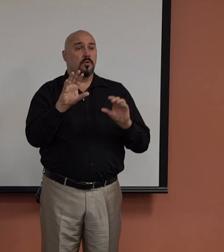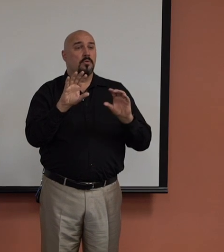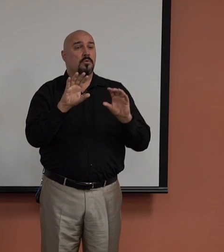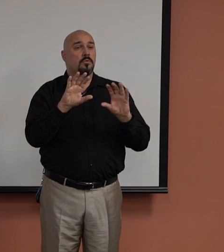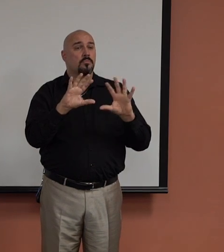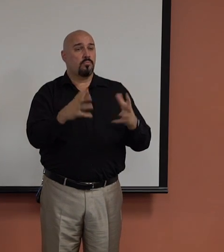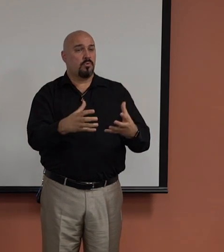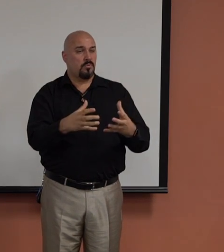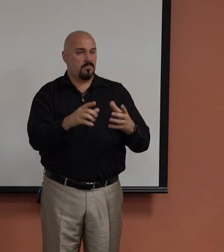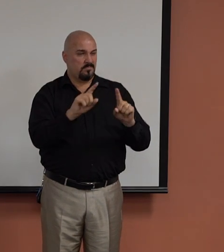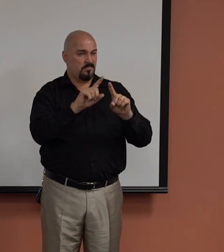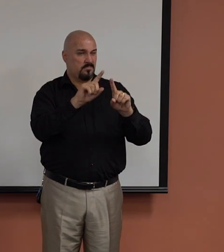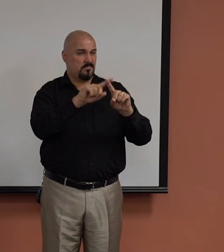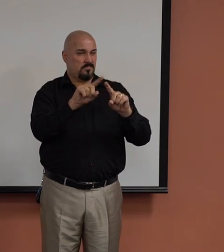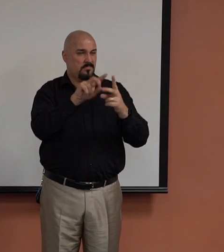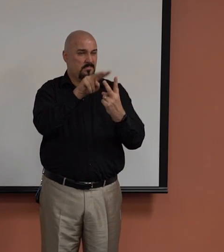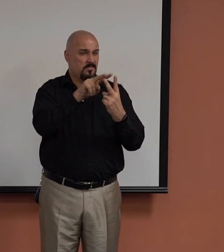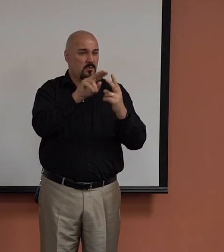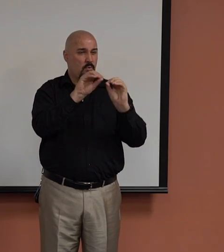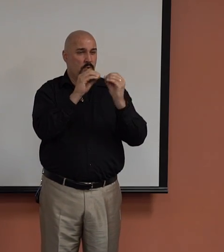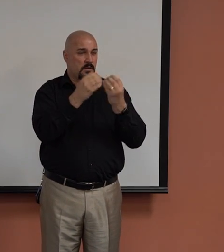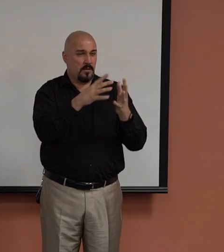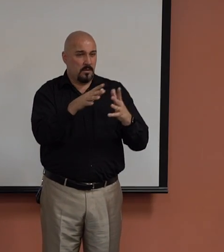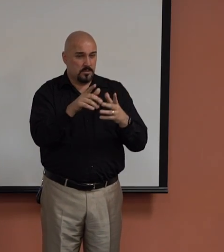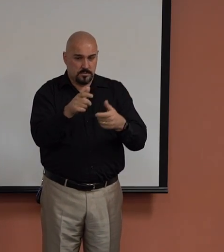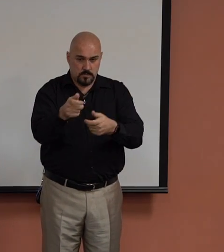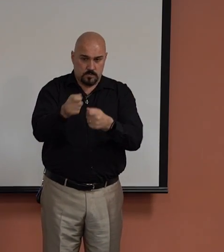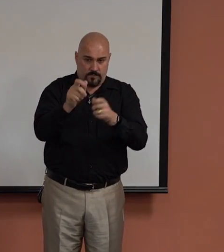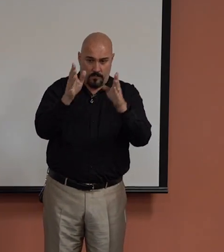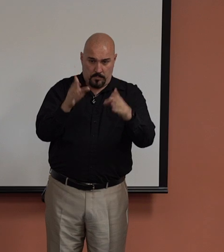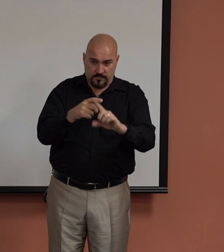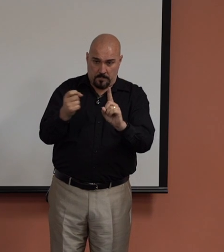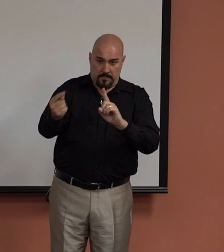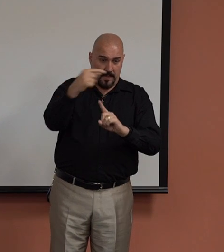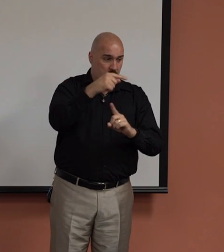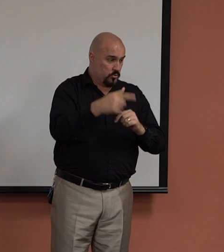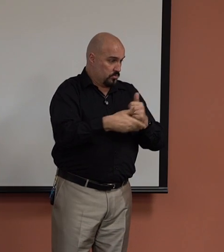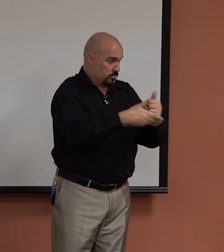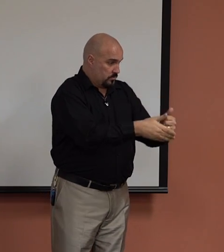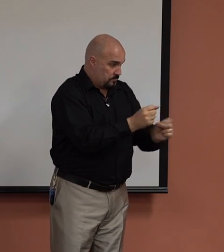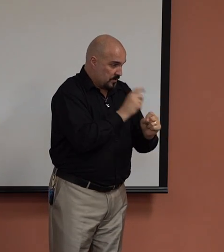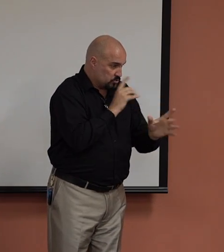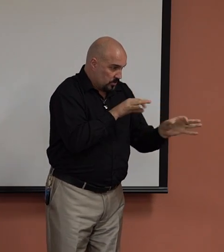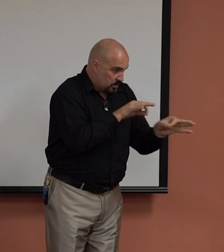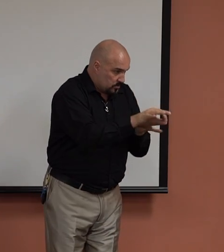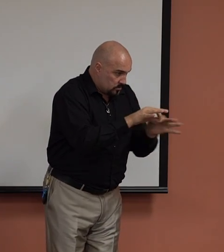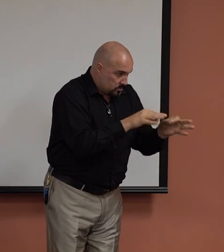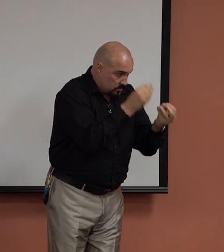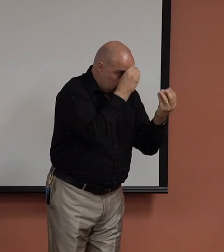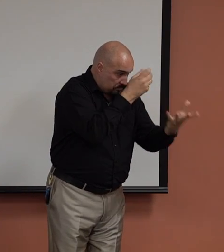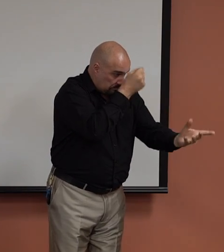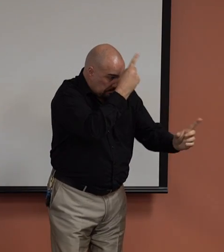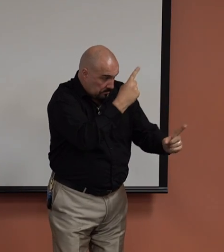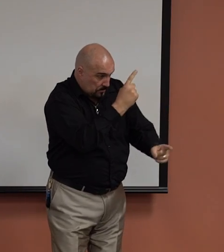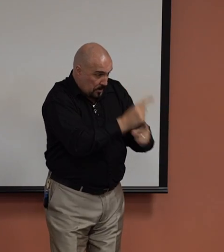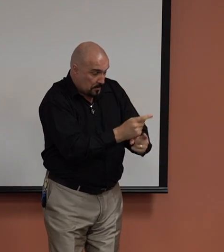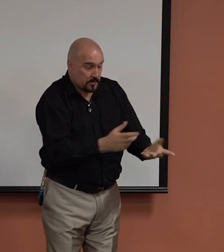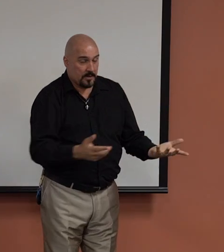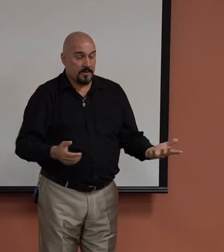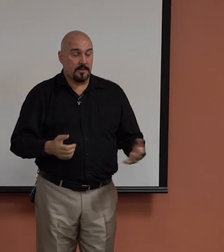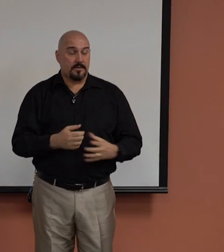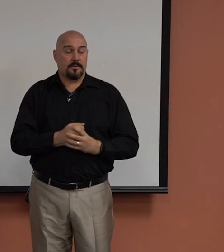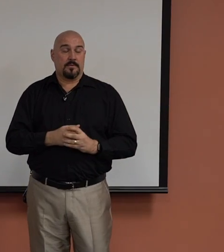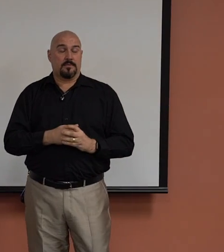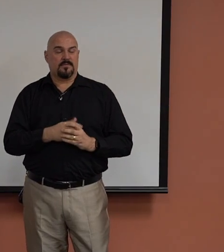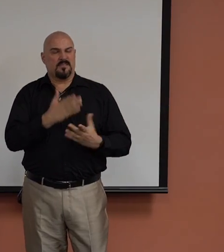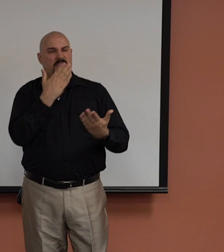that information is being conveyed properly. So thank you for bringing that up. So we're going to move on to our next exercise. Any other